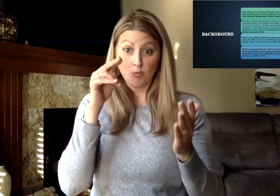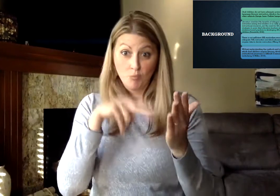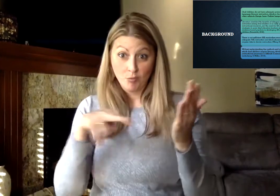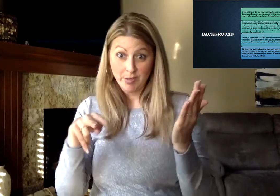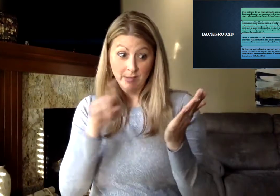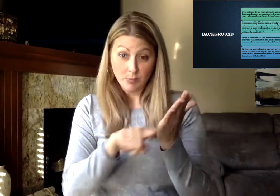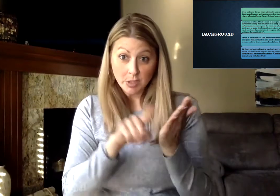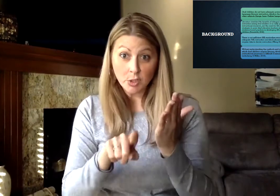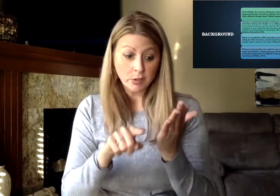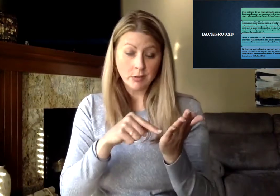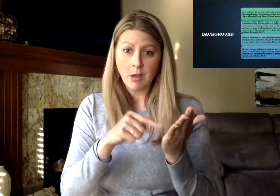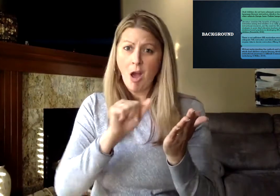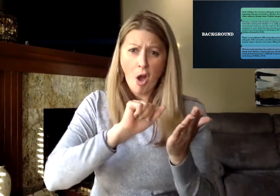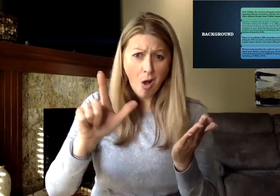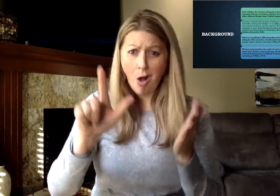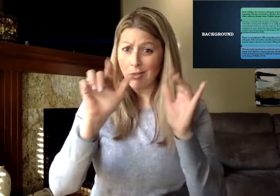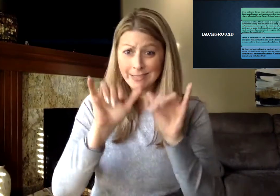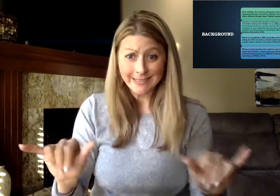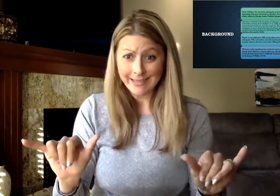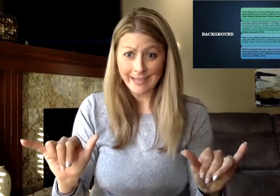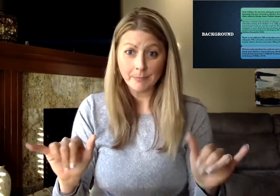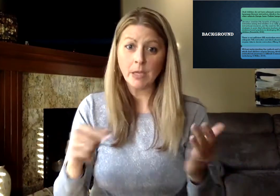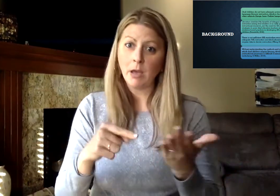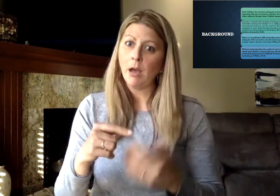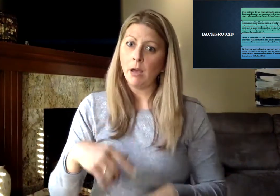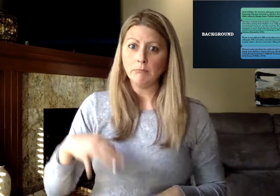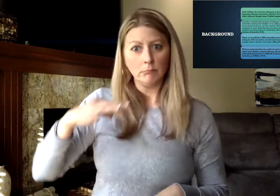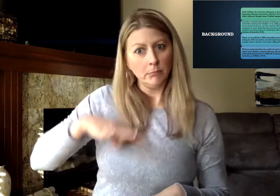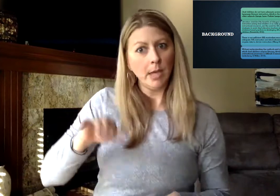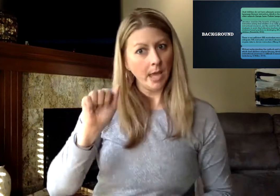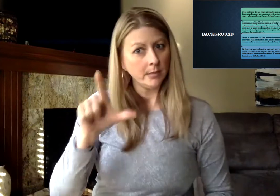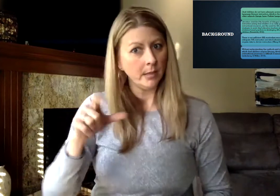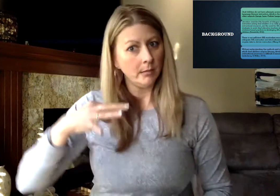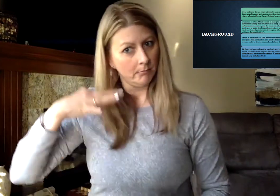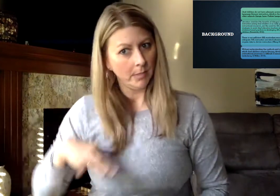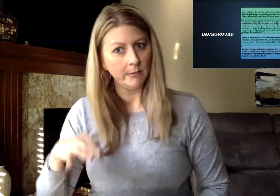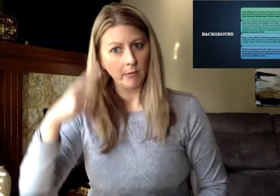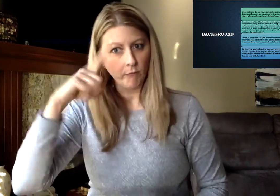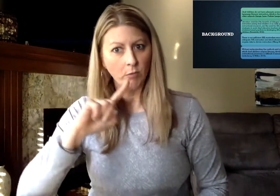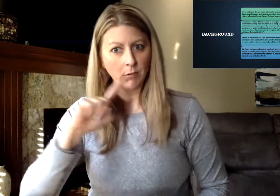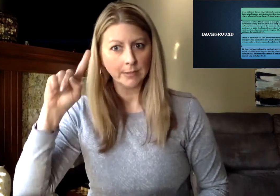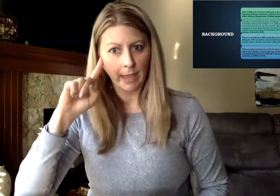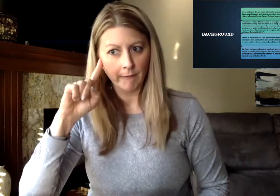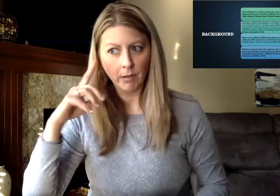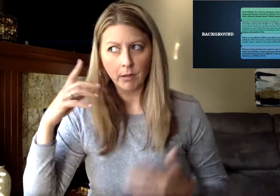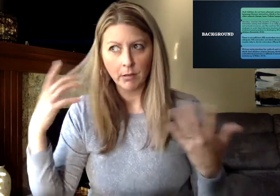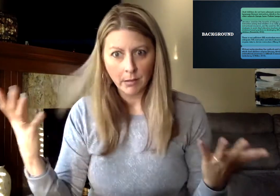If you read a lot of the research, all of it says the same thing. Oh yeah, ASL is very beneficial to the